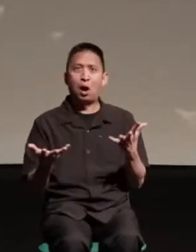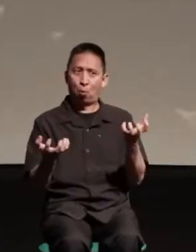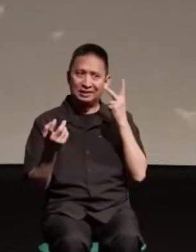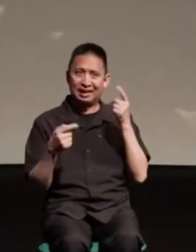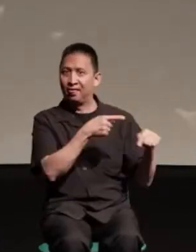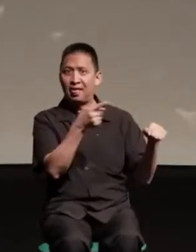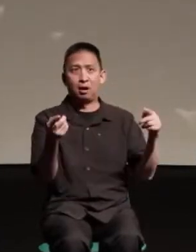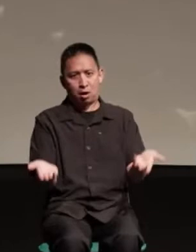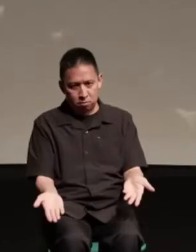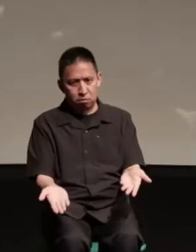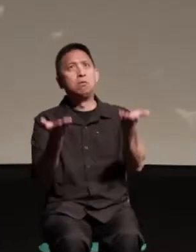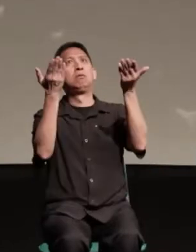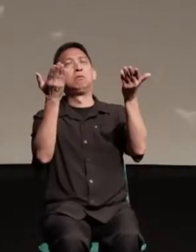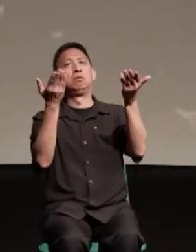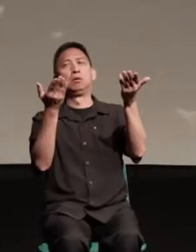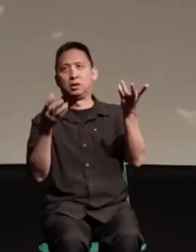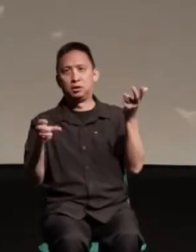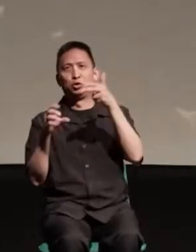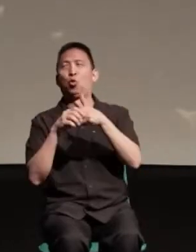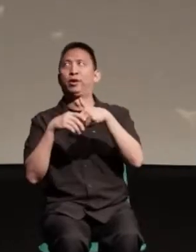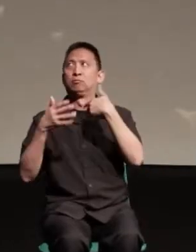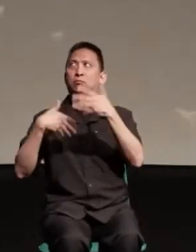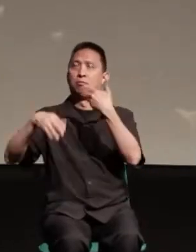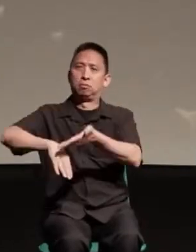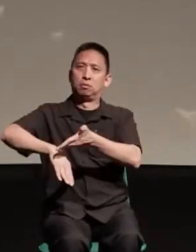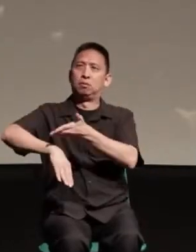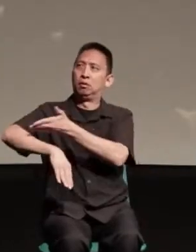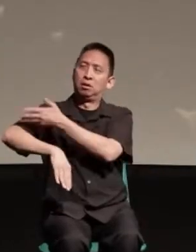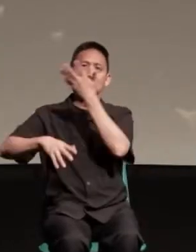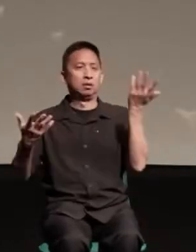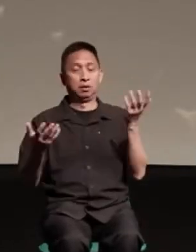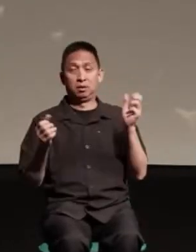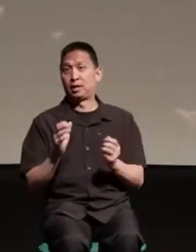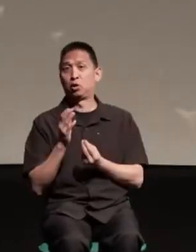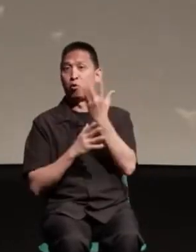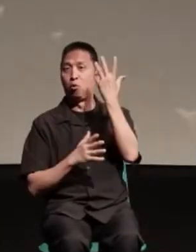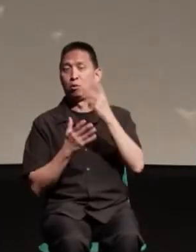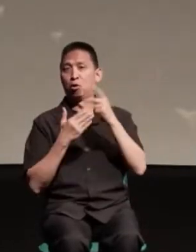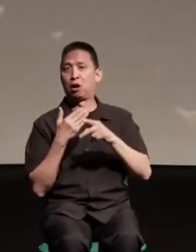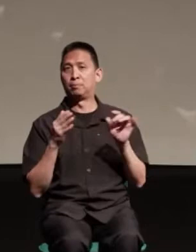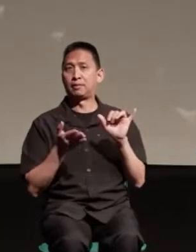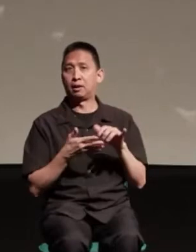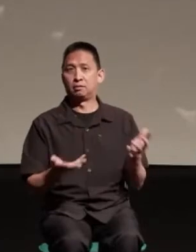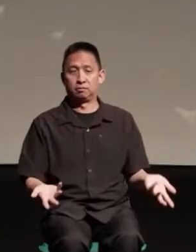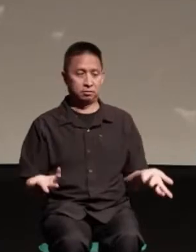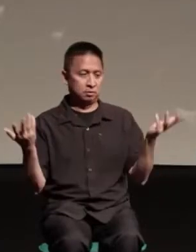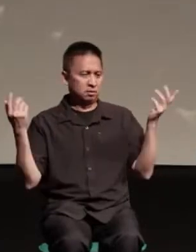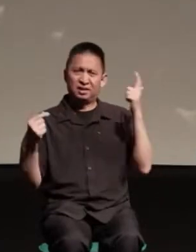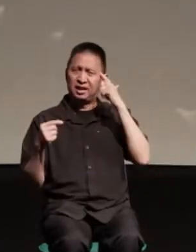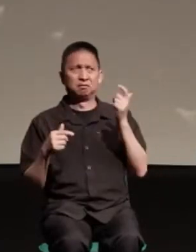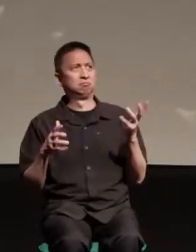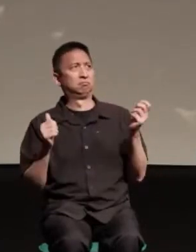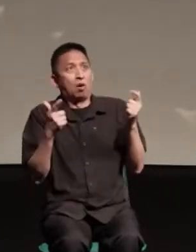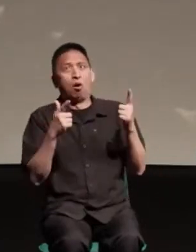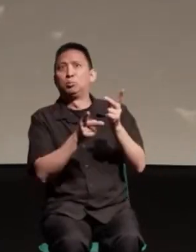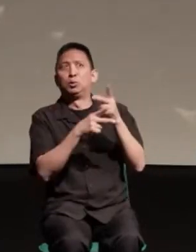folks to really grow a program like this, or however they could do it, but to think about every producer, every